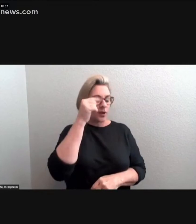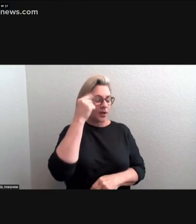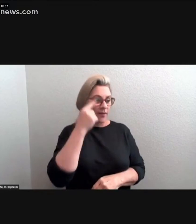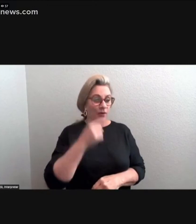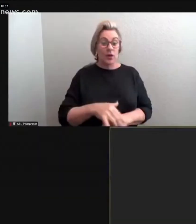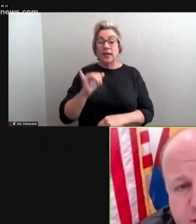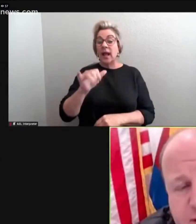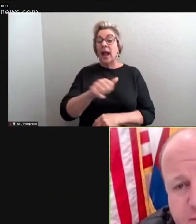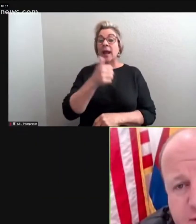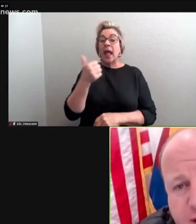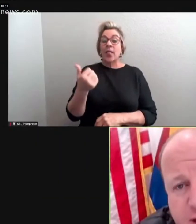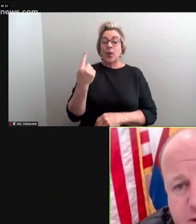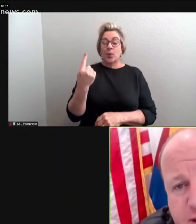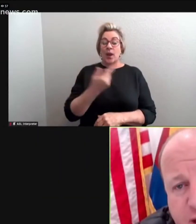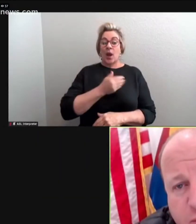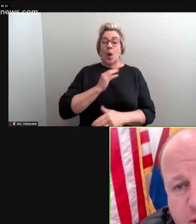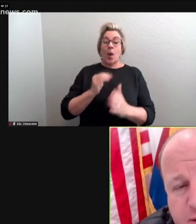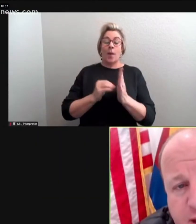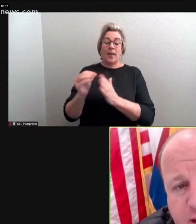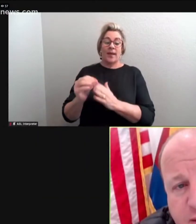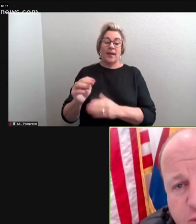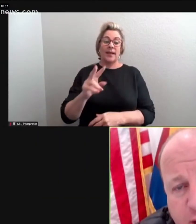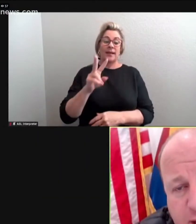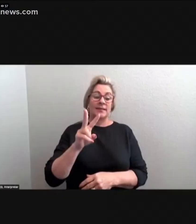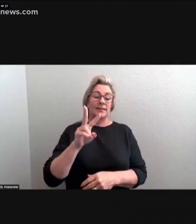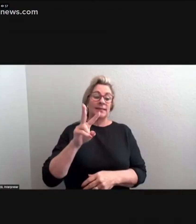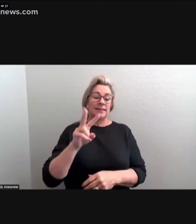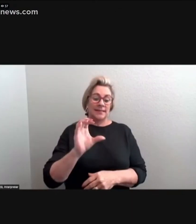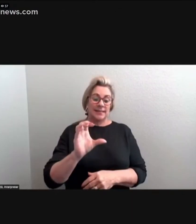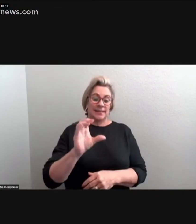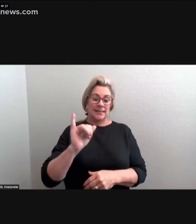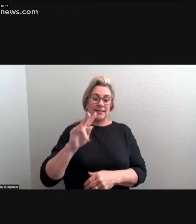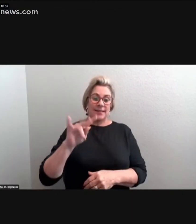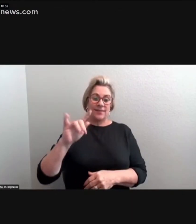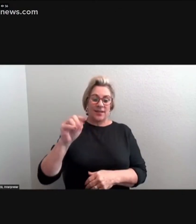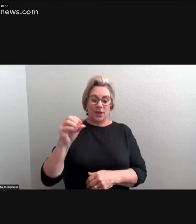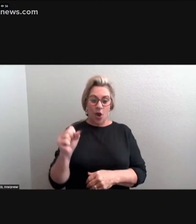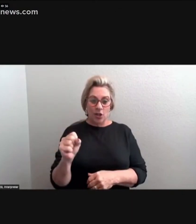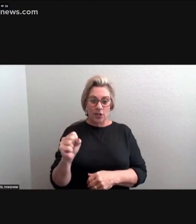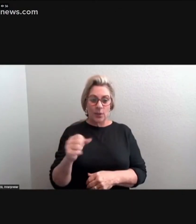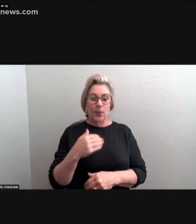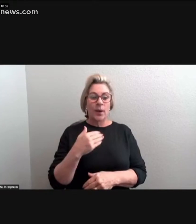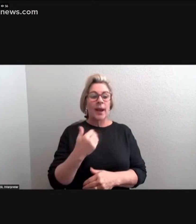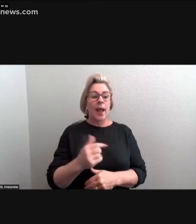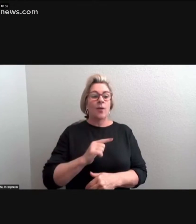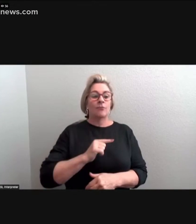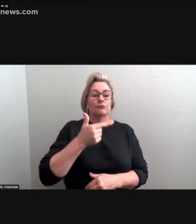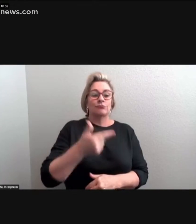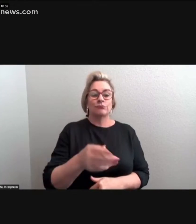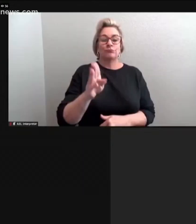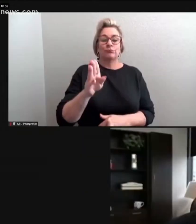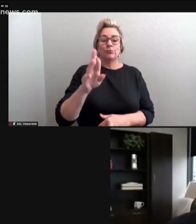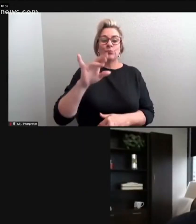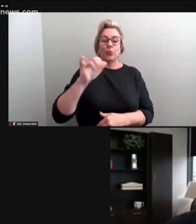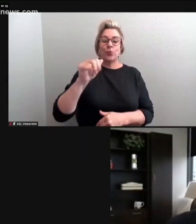million donors is Civitas. And I want to thank Brian Kane and his team, and I'll turn it over to Brian.